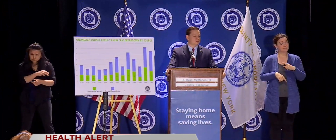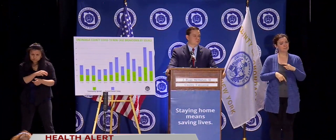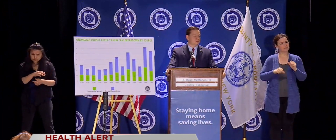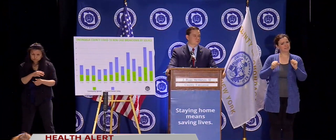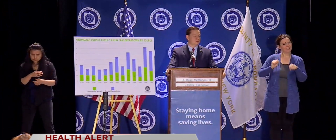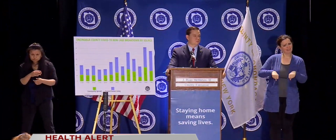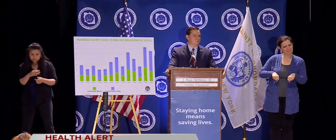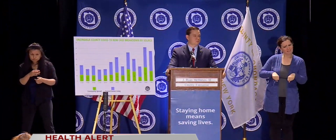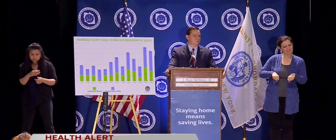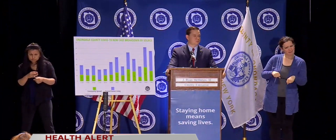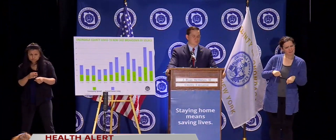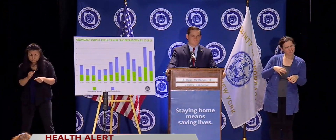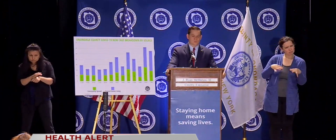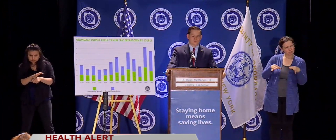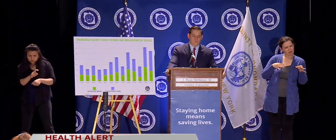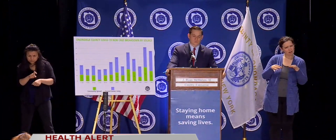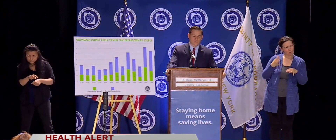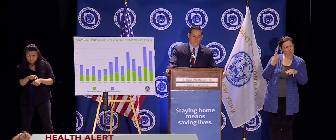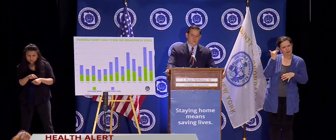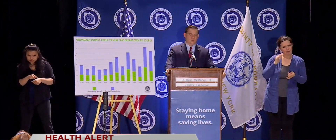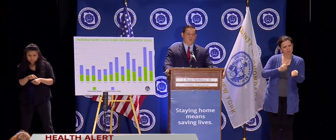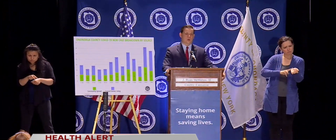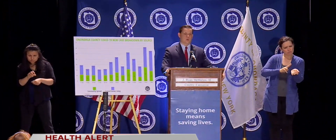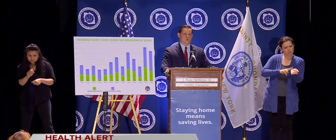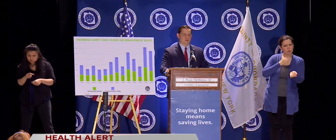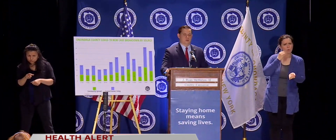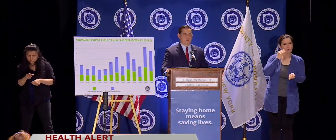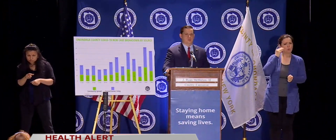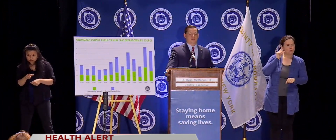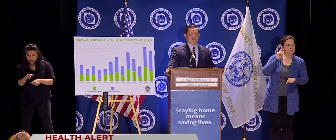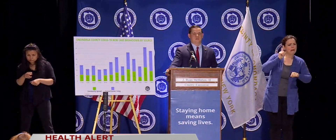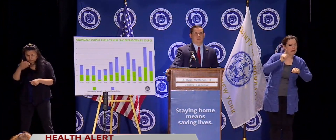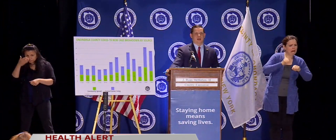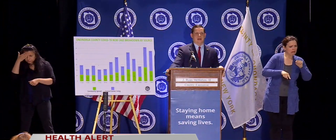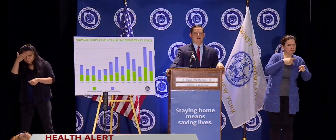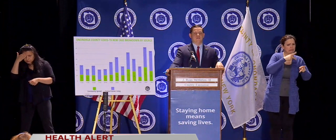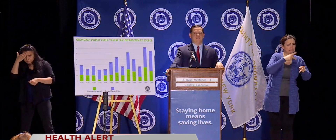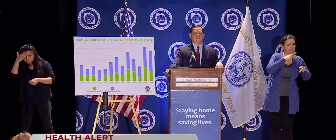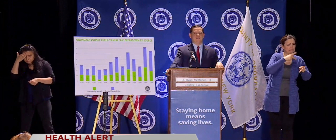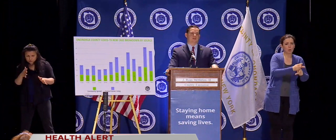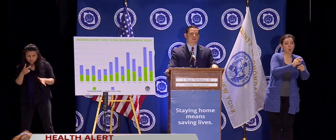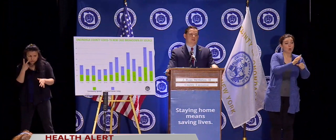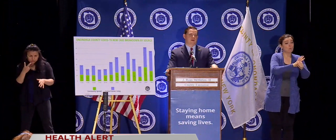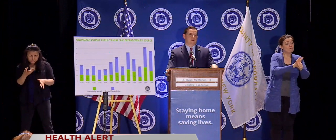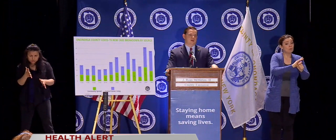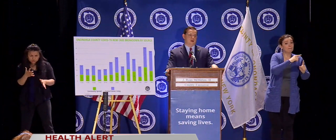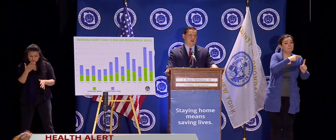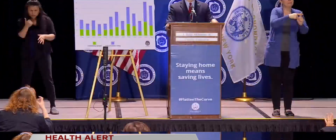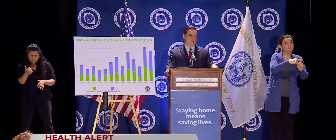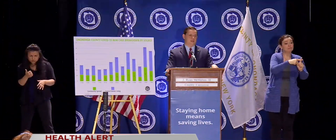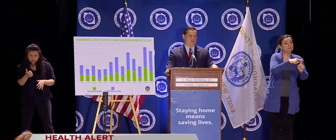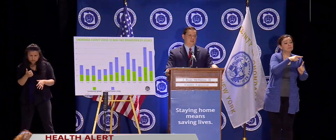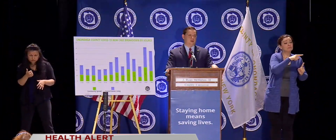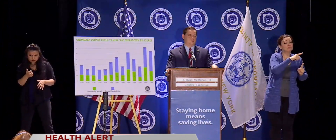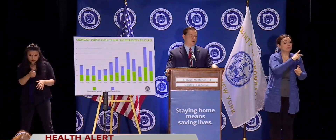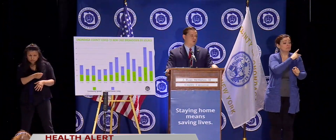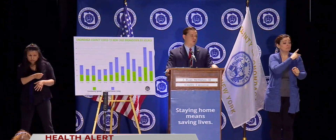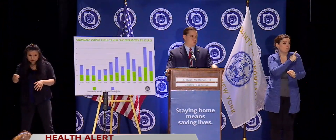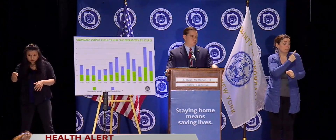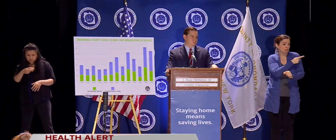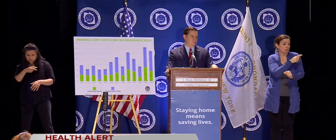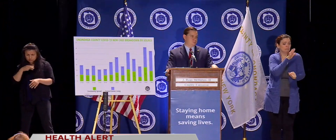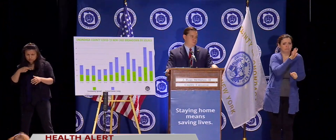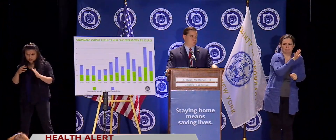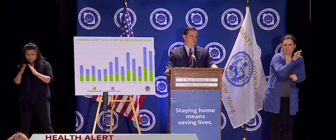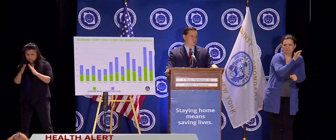big surplus of hospital beds now. Because we never got impacted in the heat of